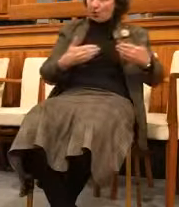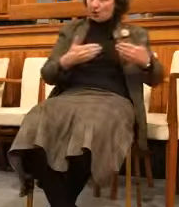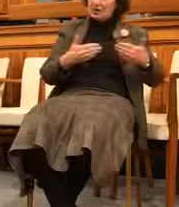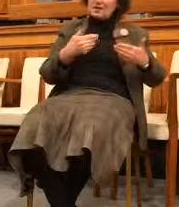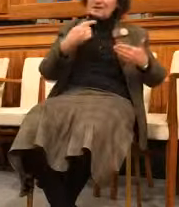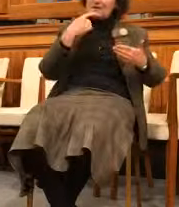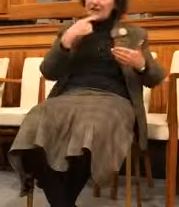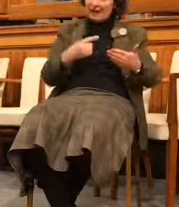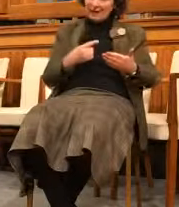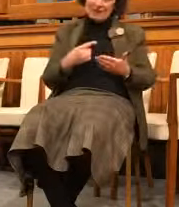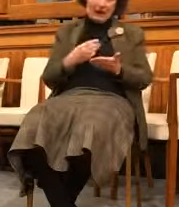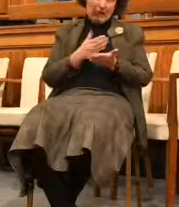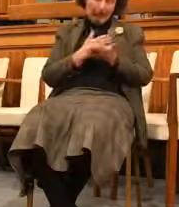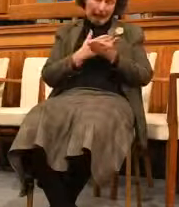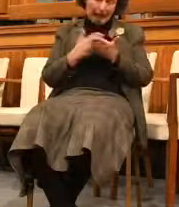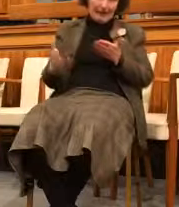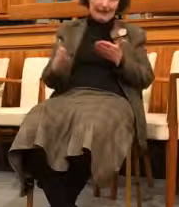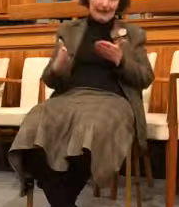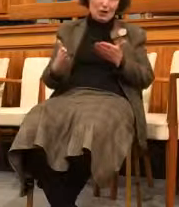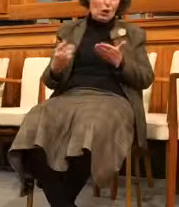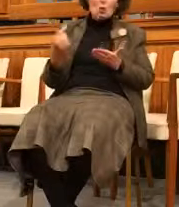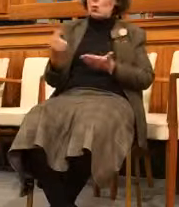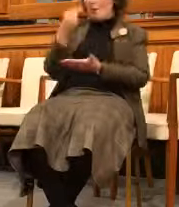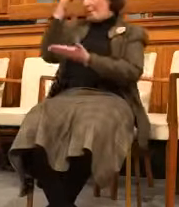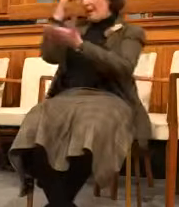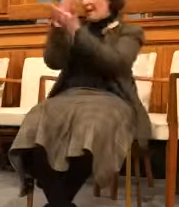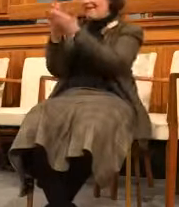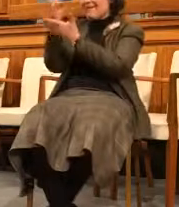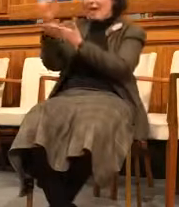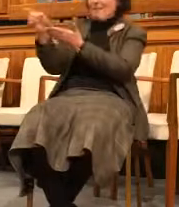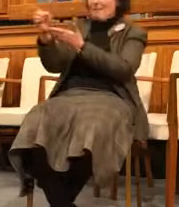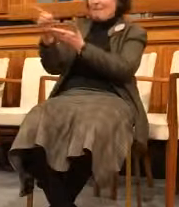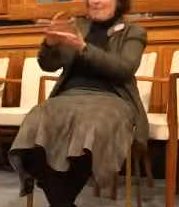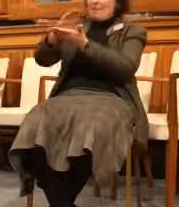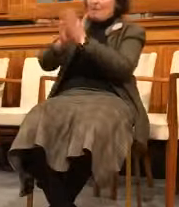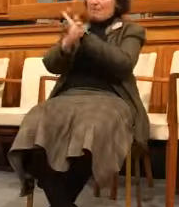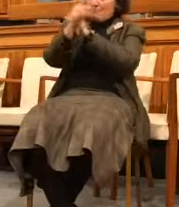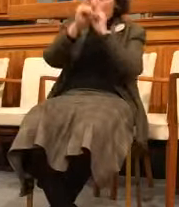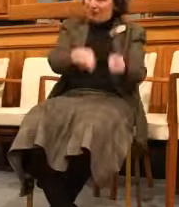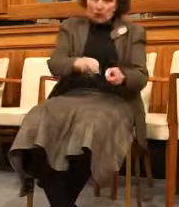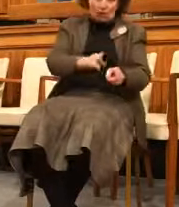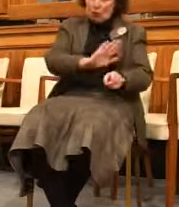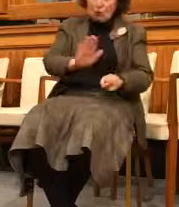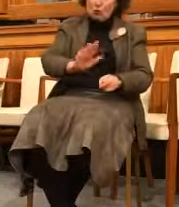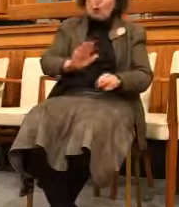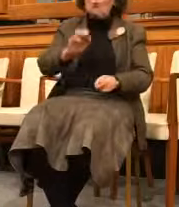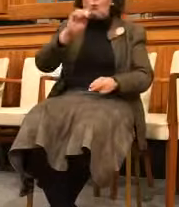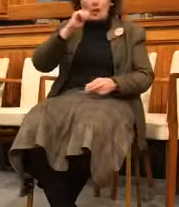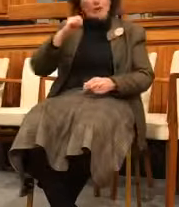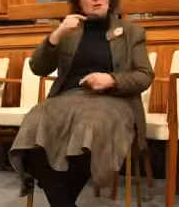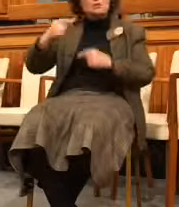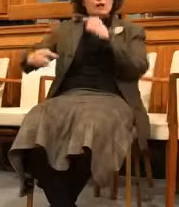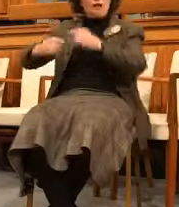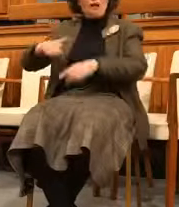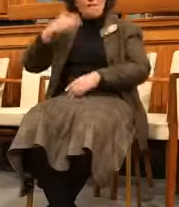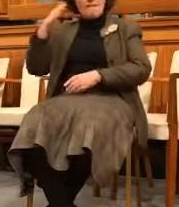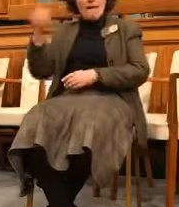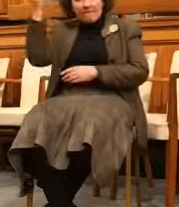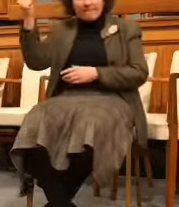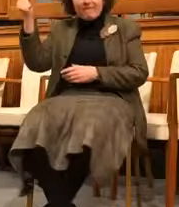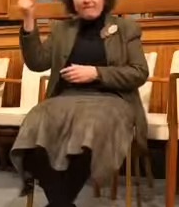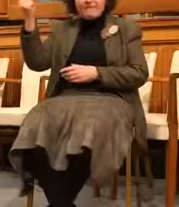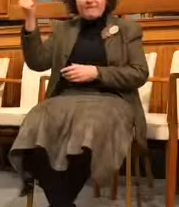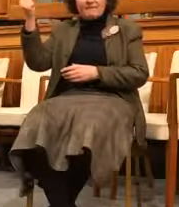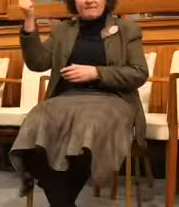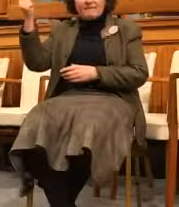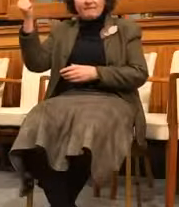believeth in him shall not perish, but have eternal life." It's an authority. It's an assurance. It's